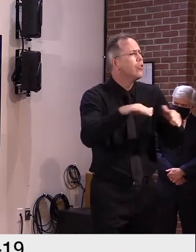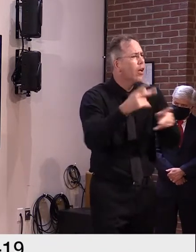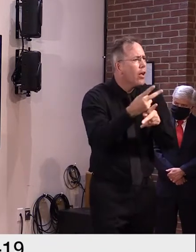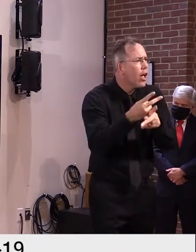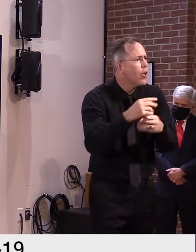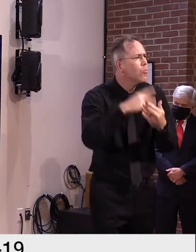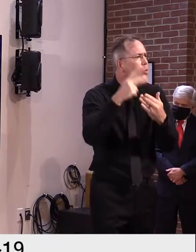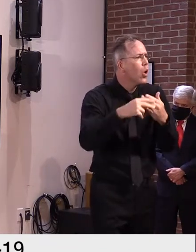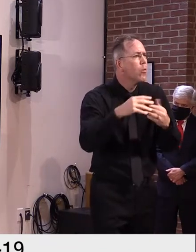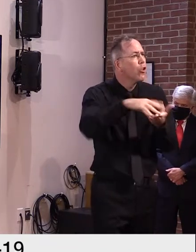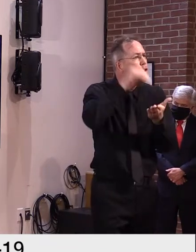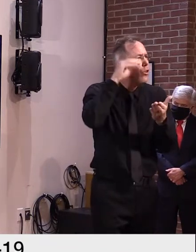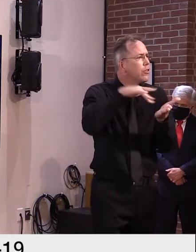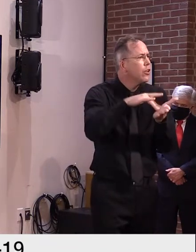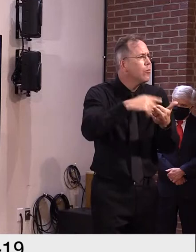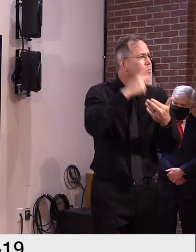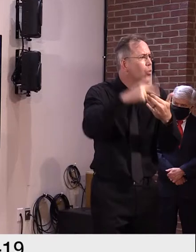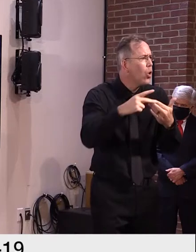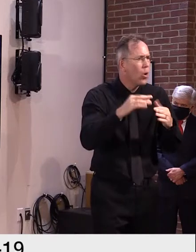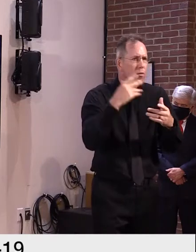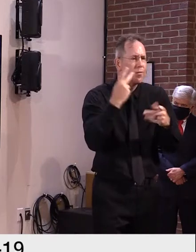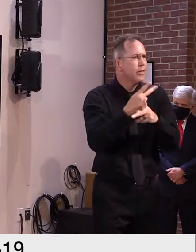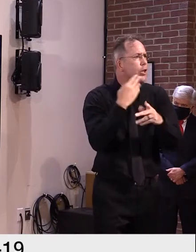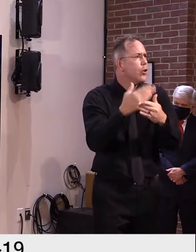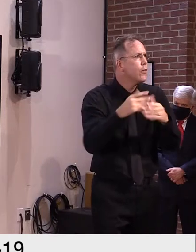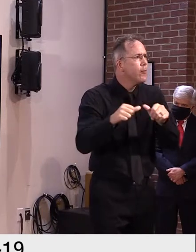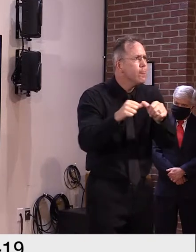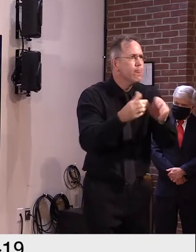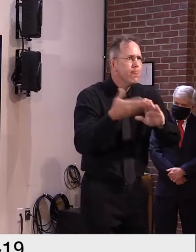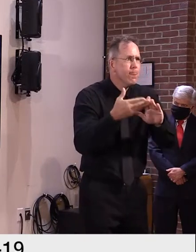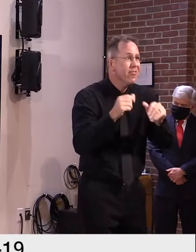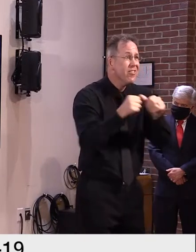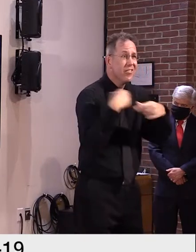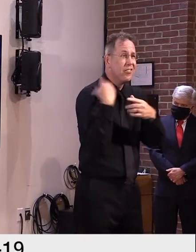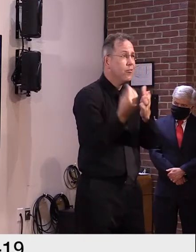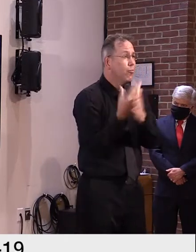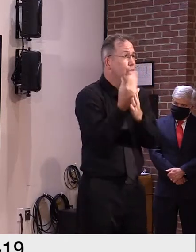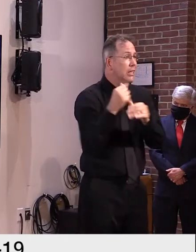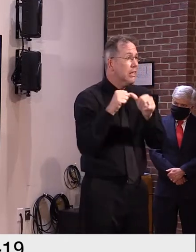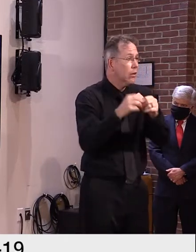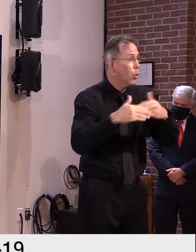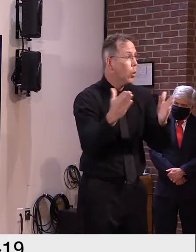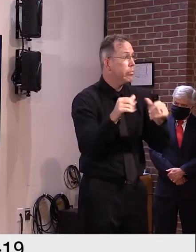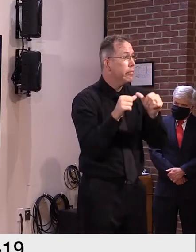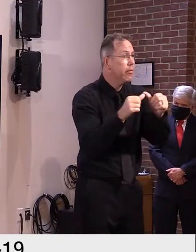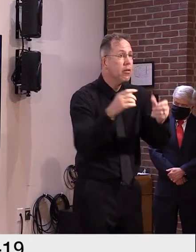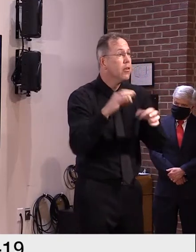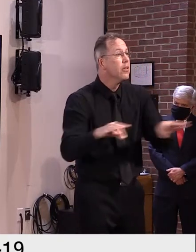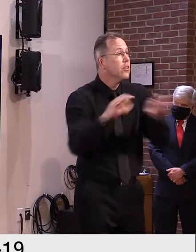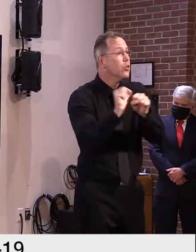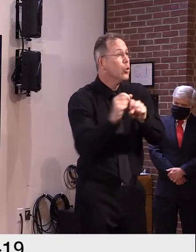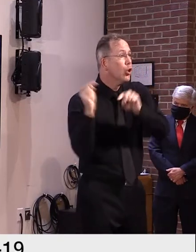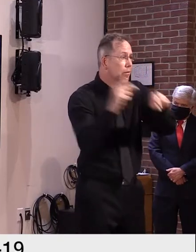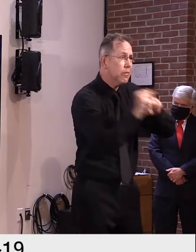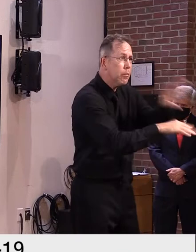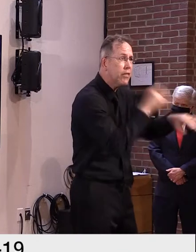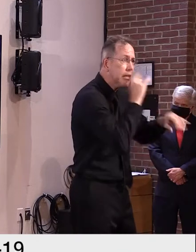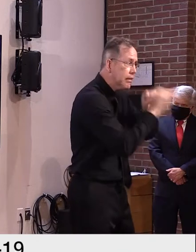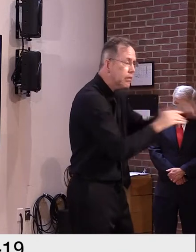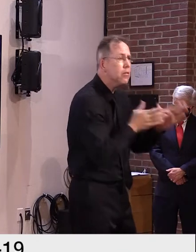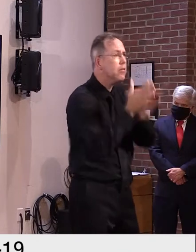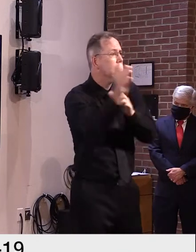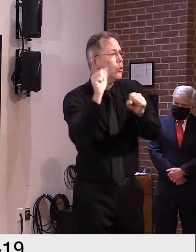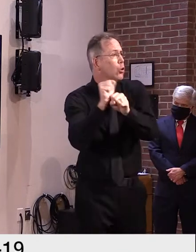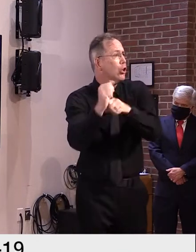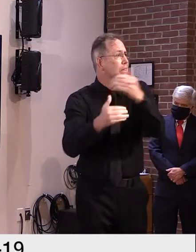sure essential workers had care for their kids, and then quickly stepped up again when schools began to reopen to fill gaps